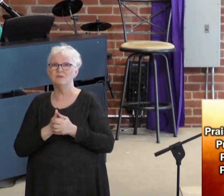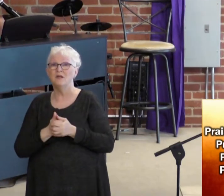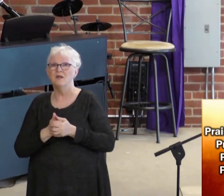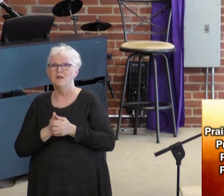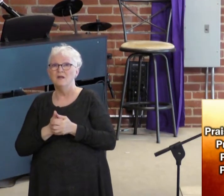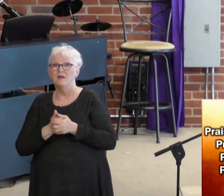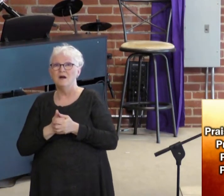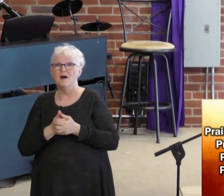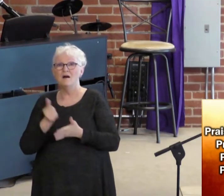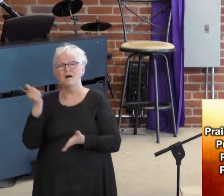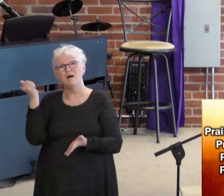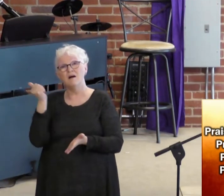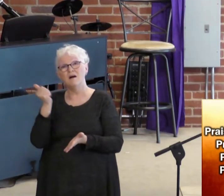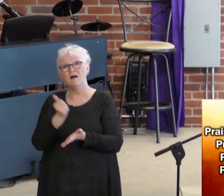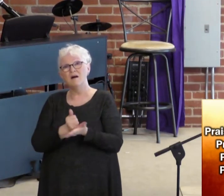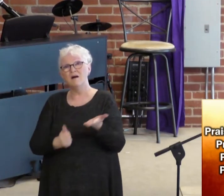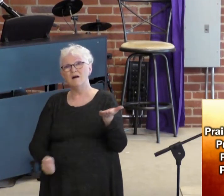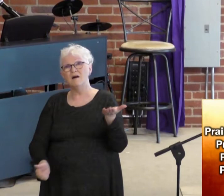Ghost.